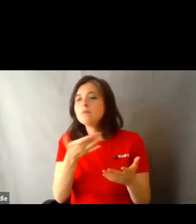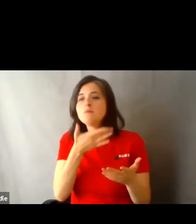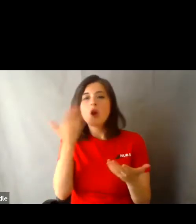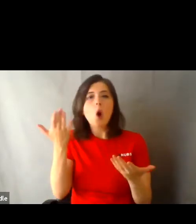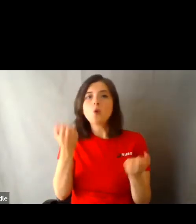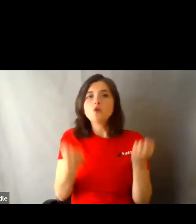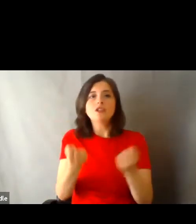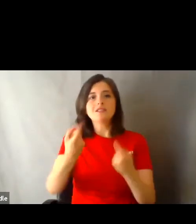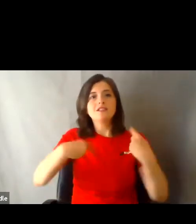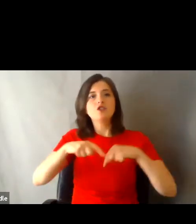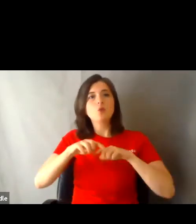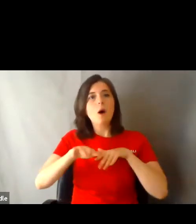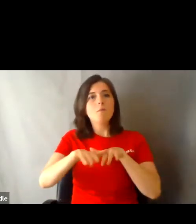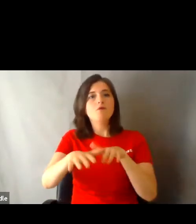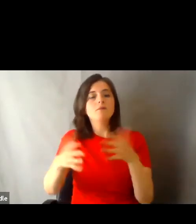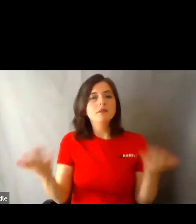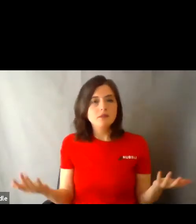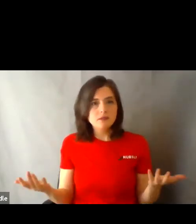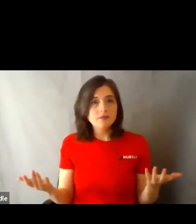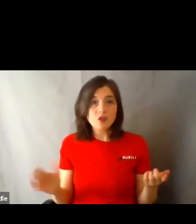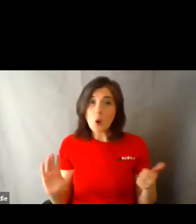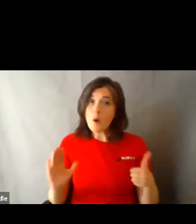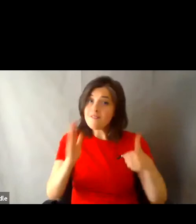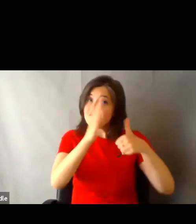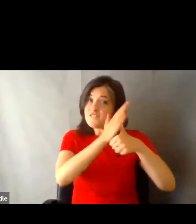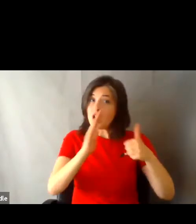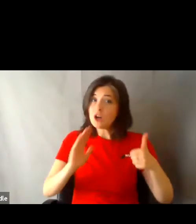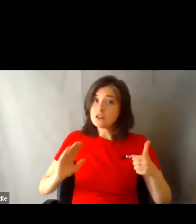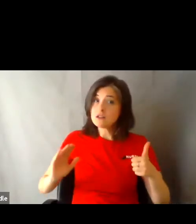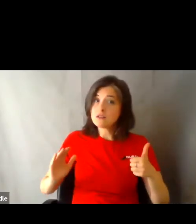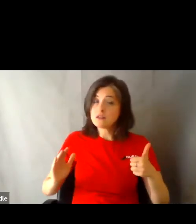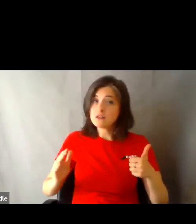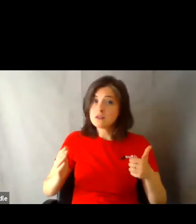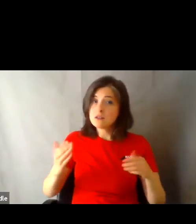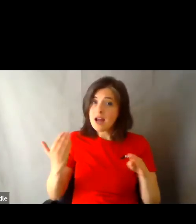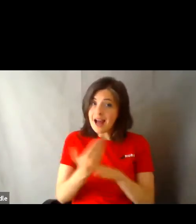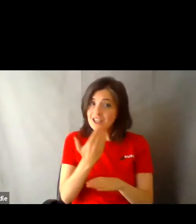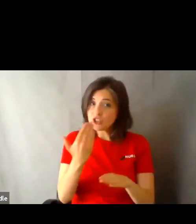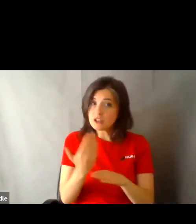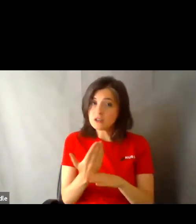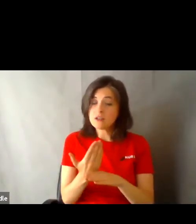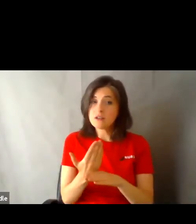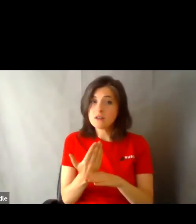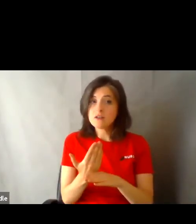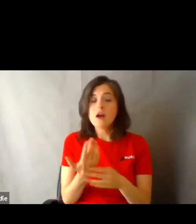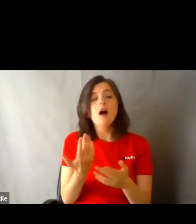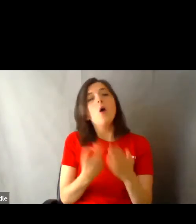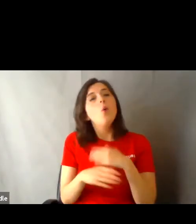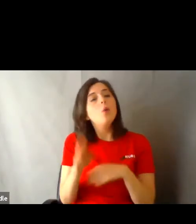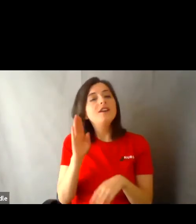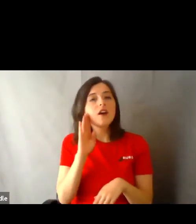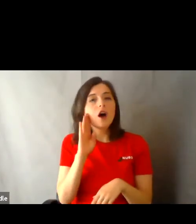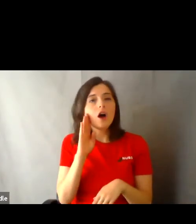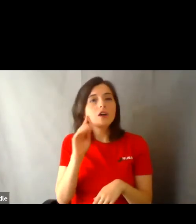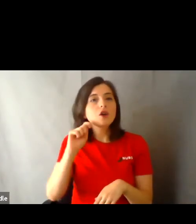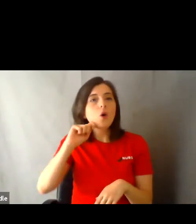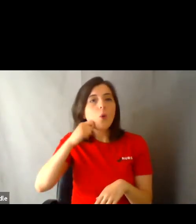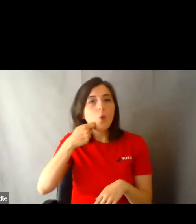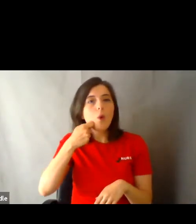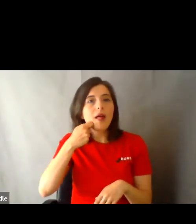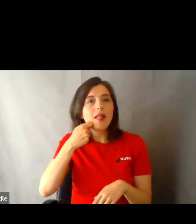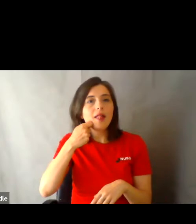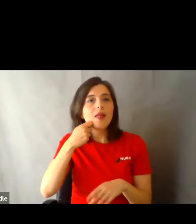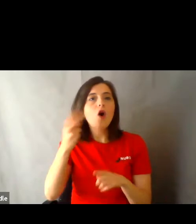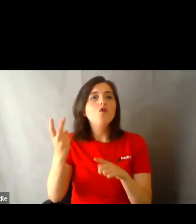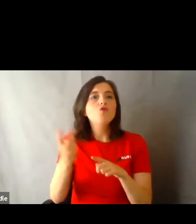the first action I would propose tonight is that we've heard that they're going to reintroduce